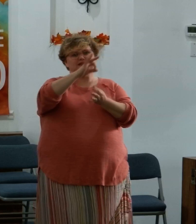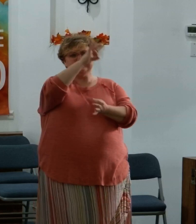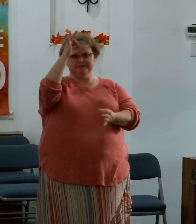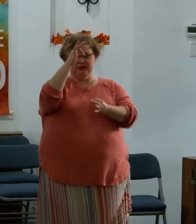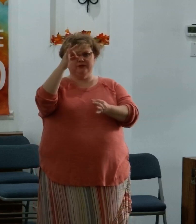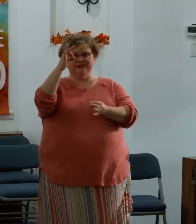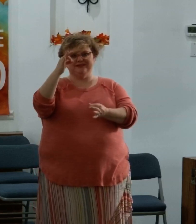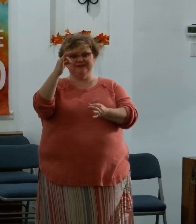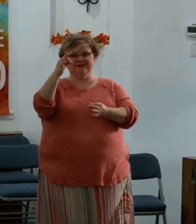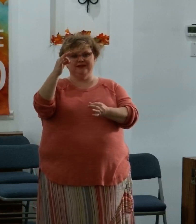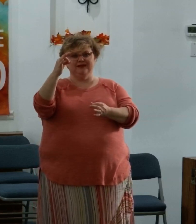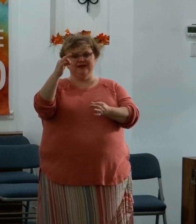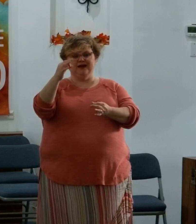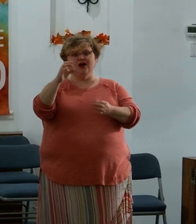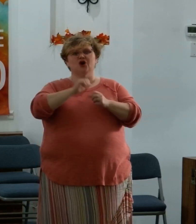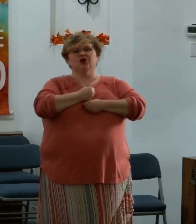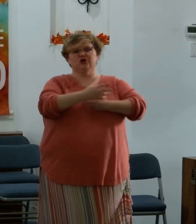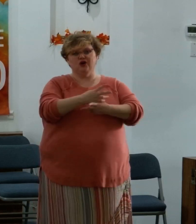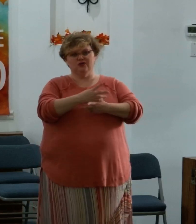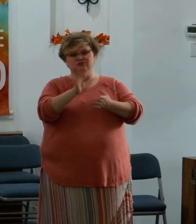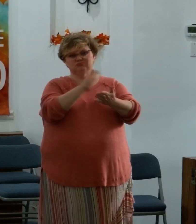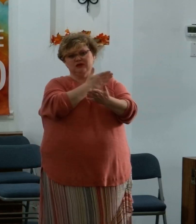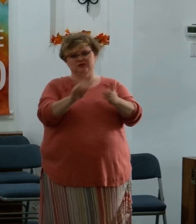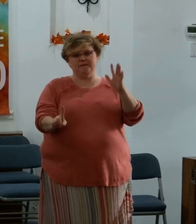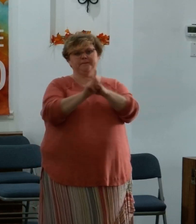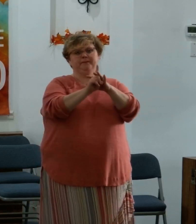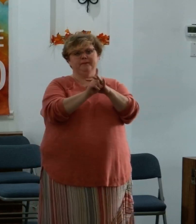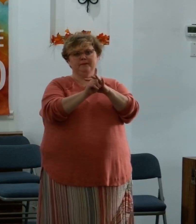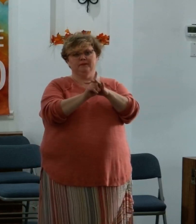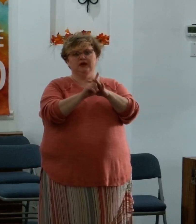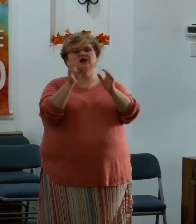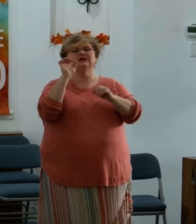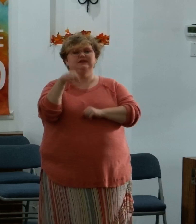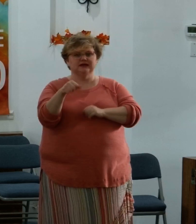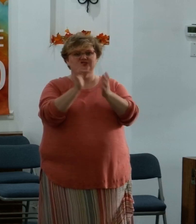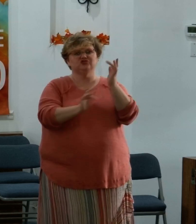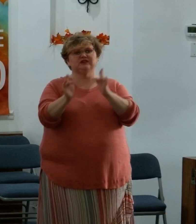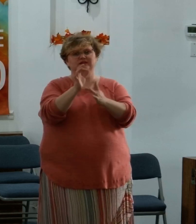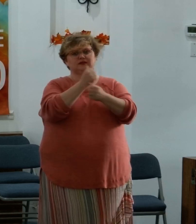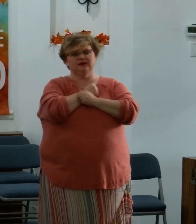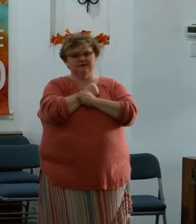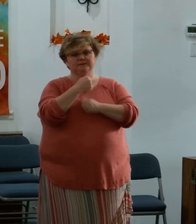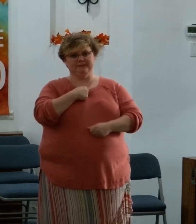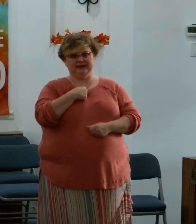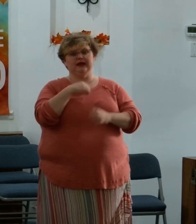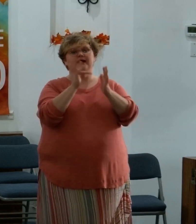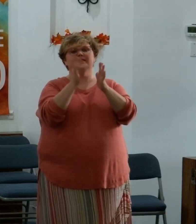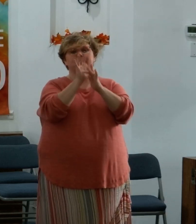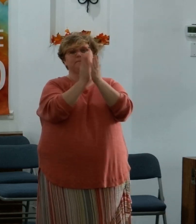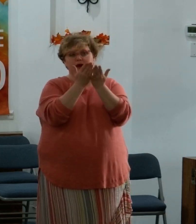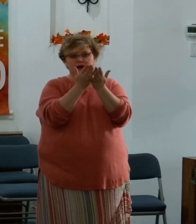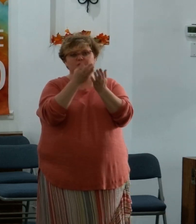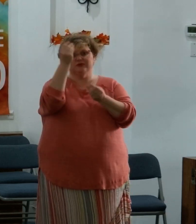Jesus loves me. The Bible tells me so. We get to have a part in keeping